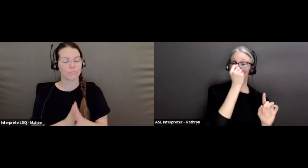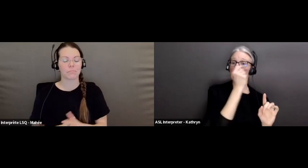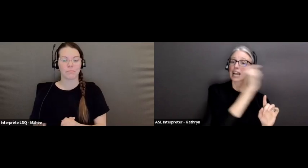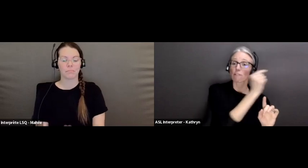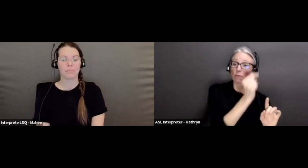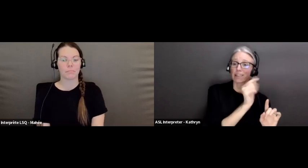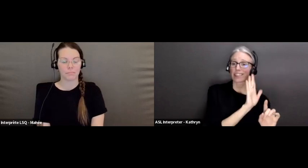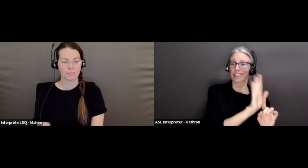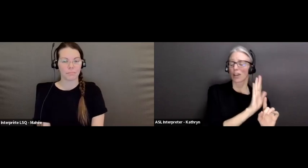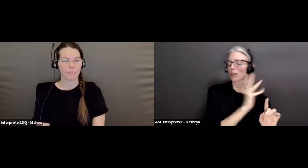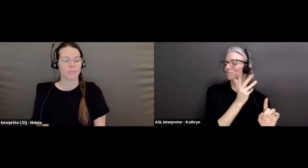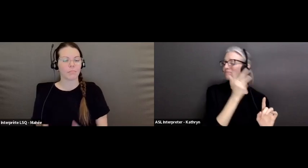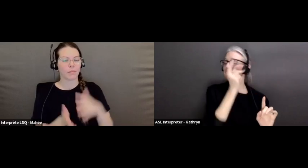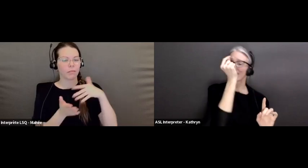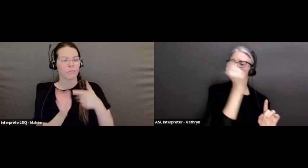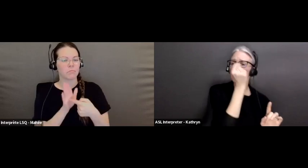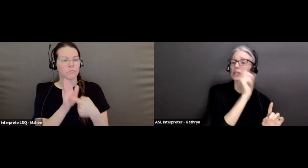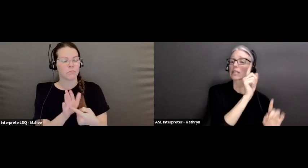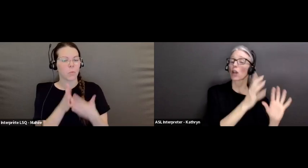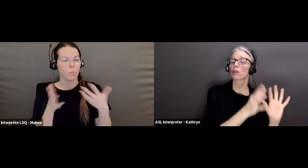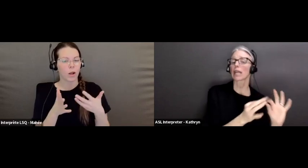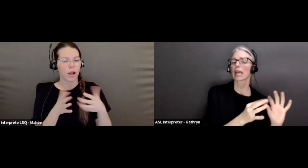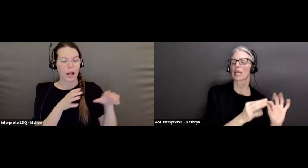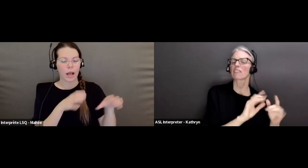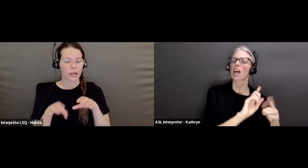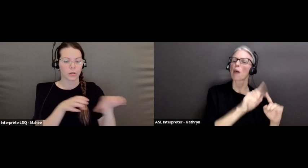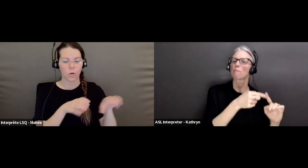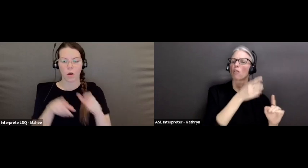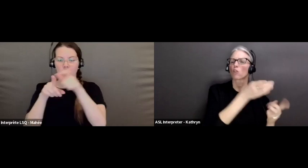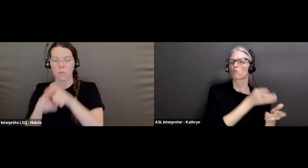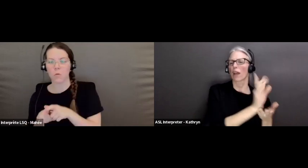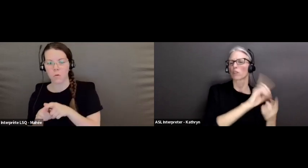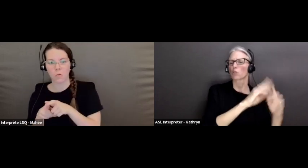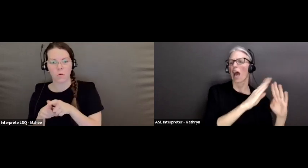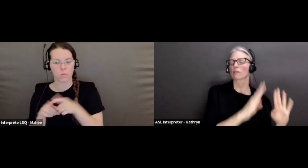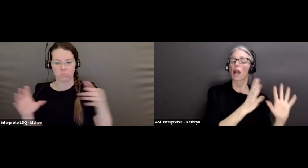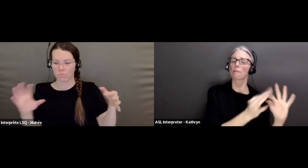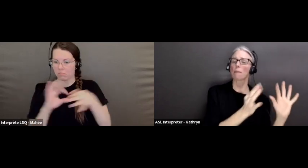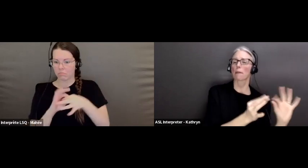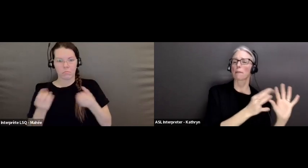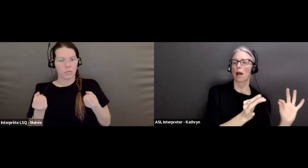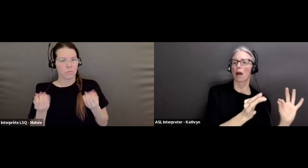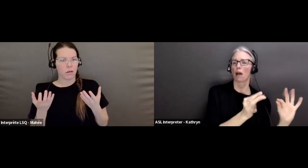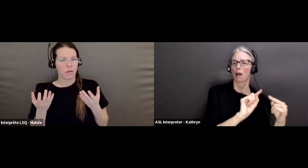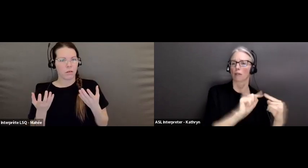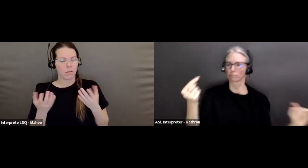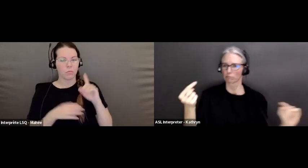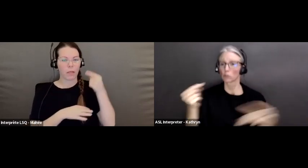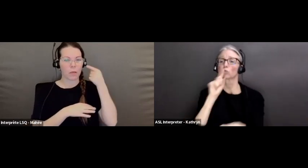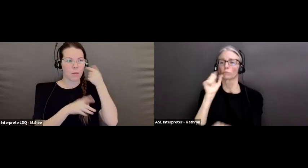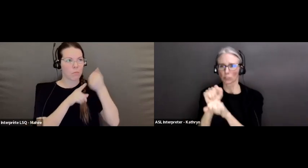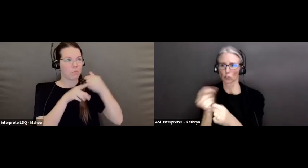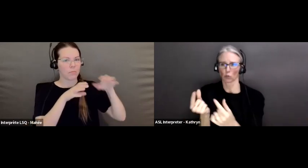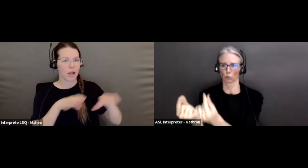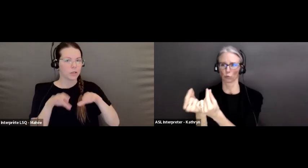governments perpetuate about the right to housing and their practices and then what they actually do on the ground. The